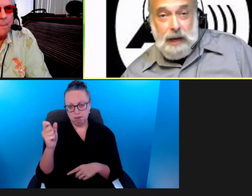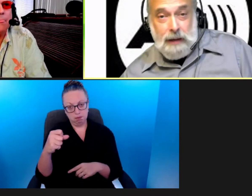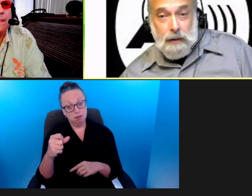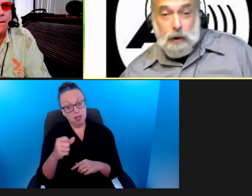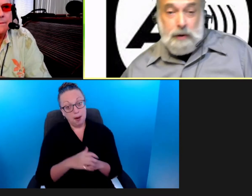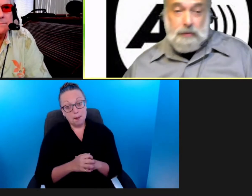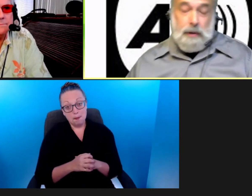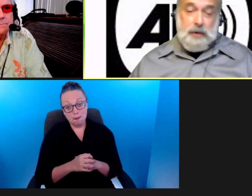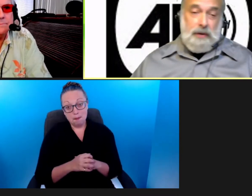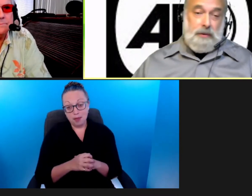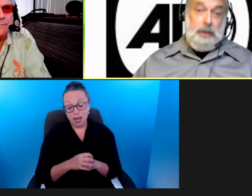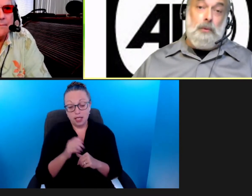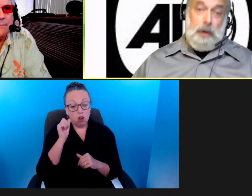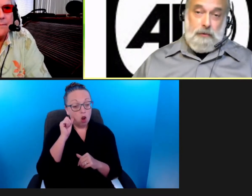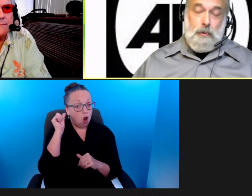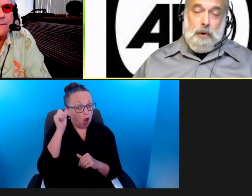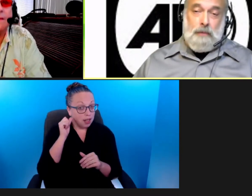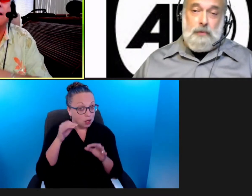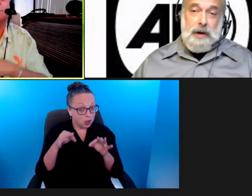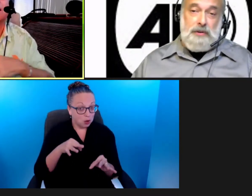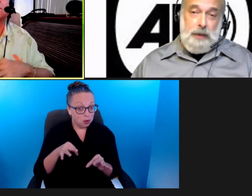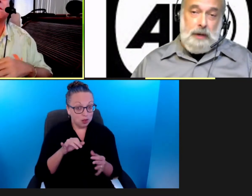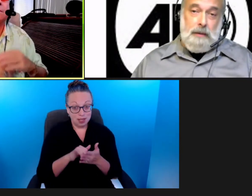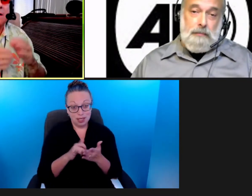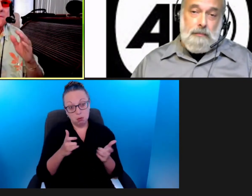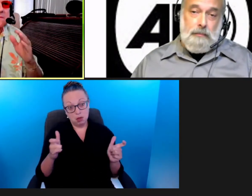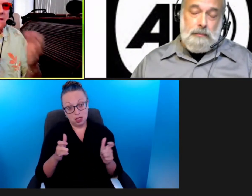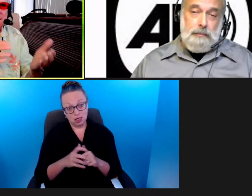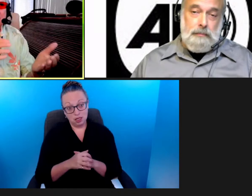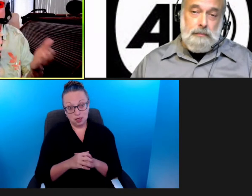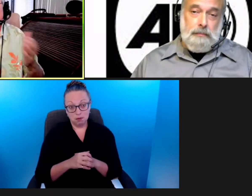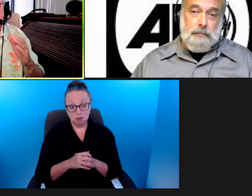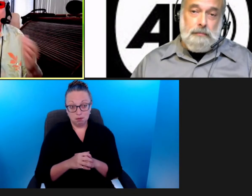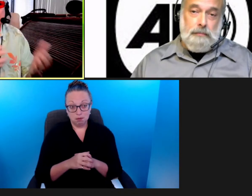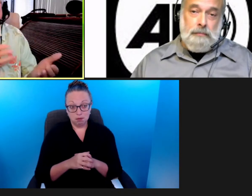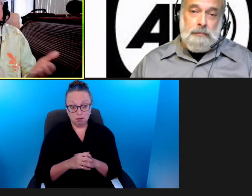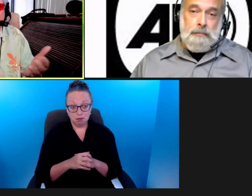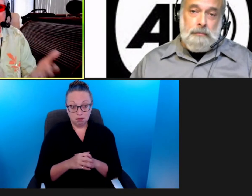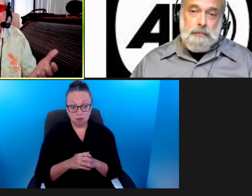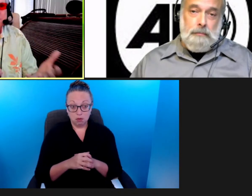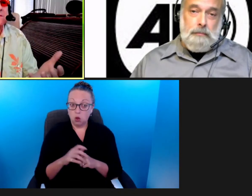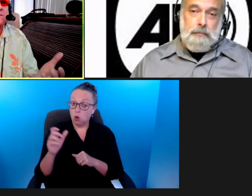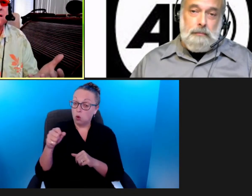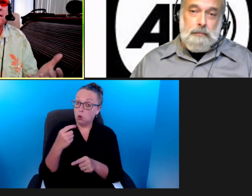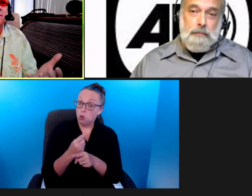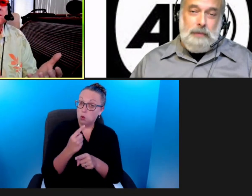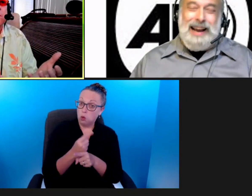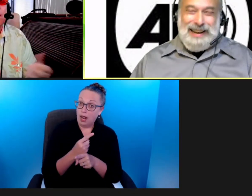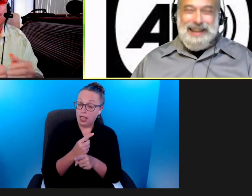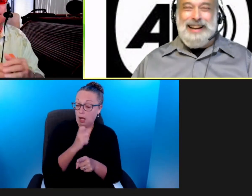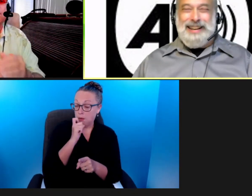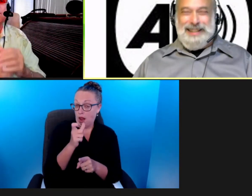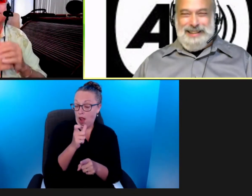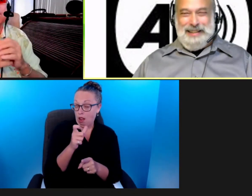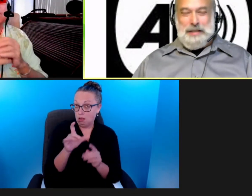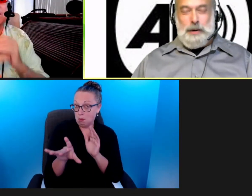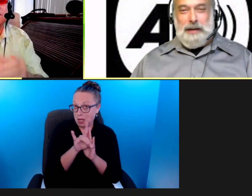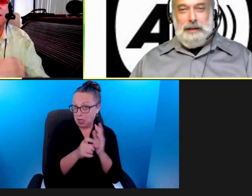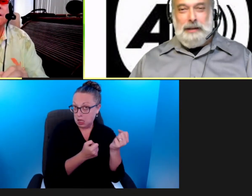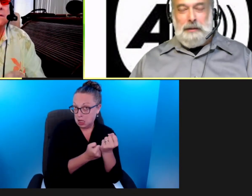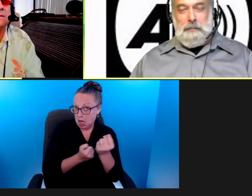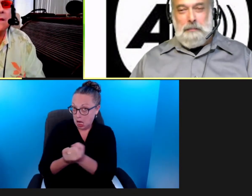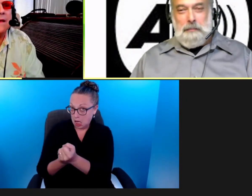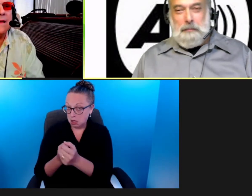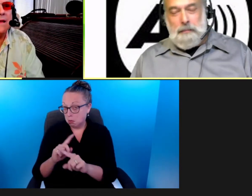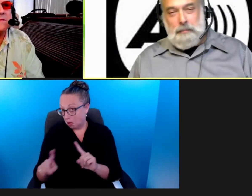ways, and audio description is a big one for Yeah, I'm not. ACB. I'm not taking. I'm not taking choosing sides. Yeah, that's right.